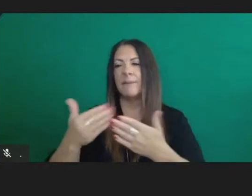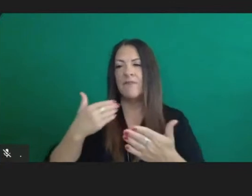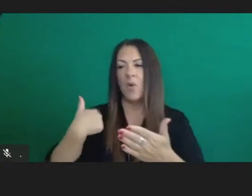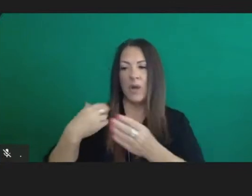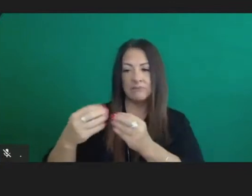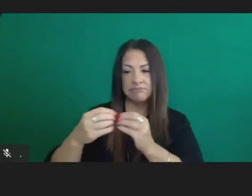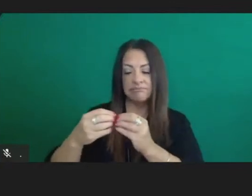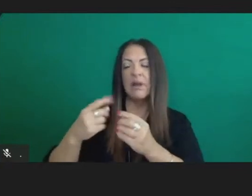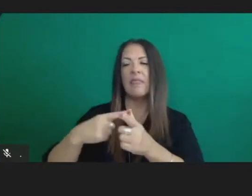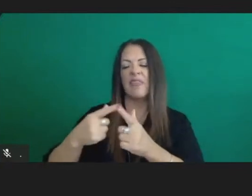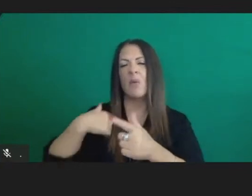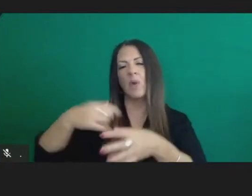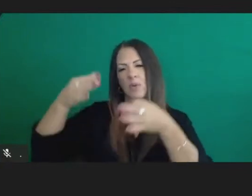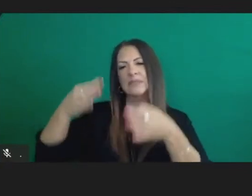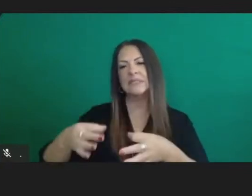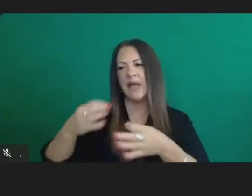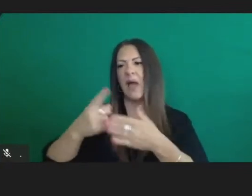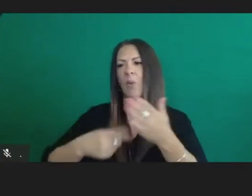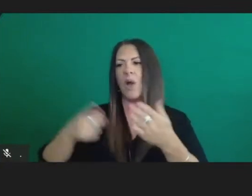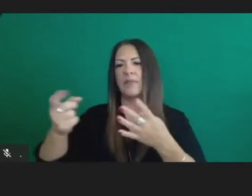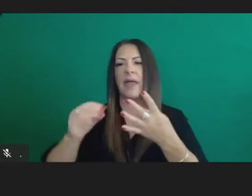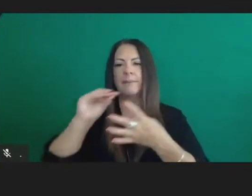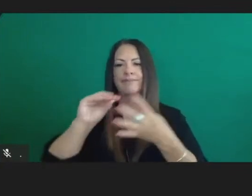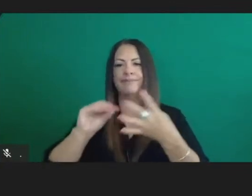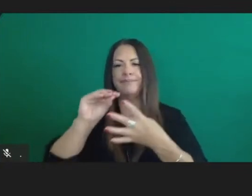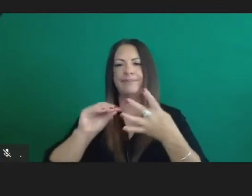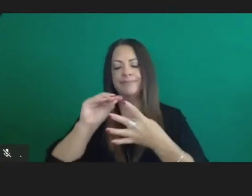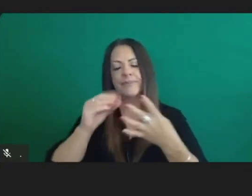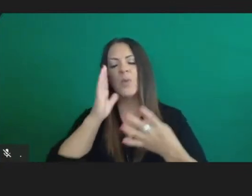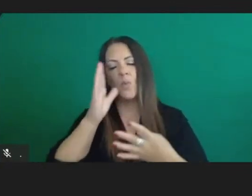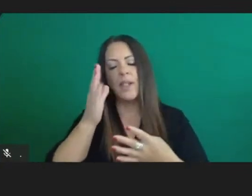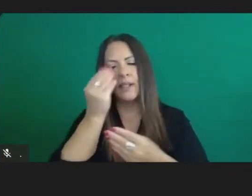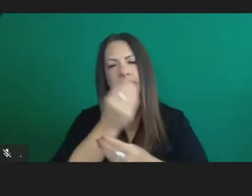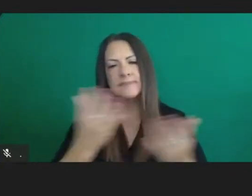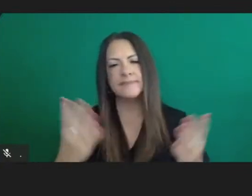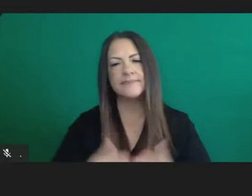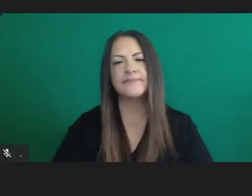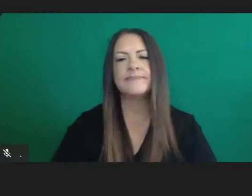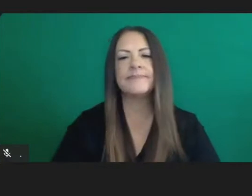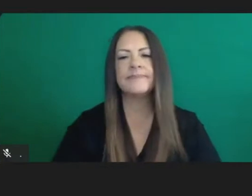on tier assignment will be made. Stephanie Elam, CNN.